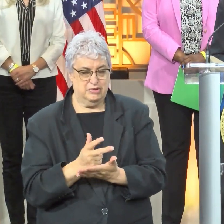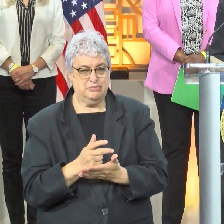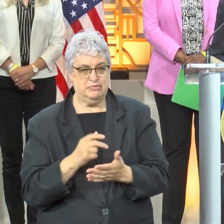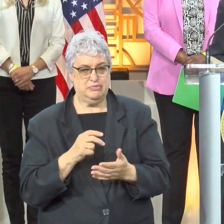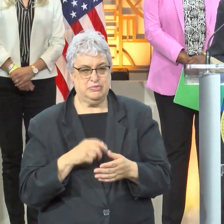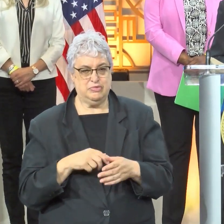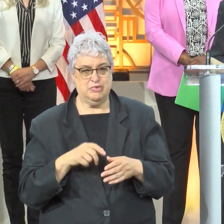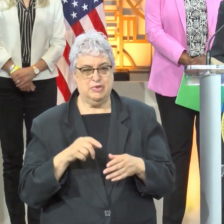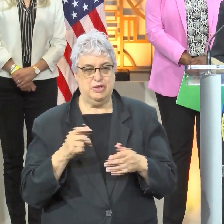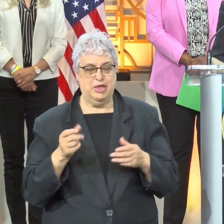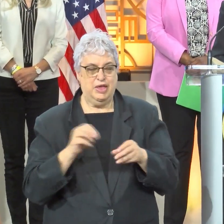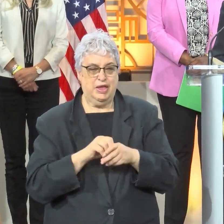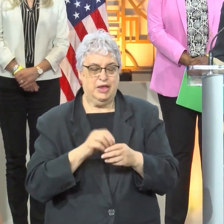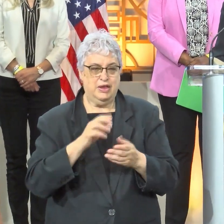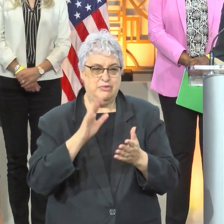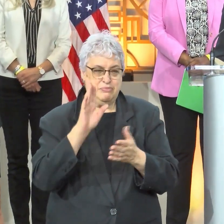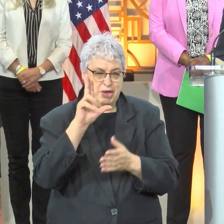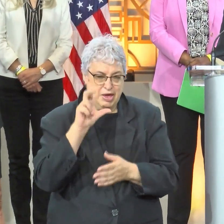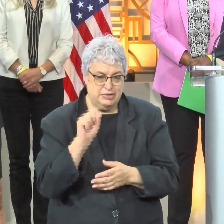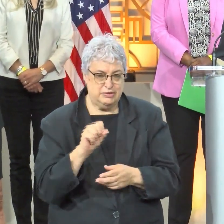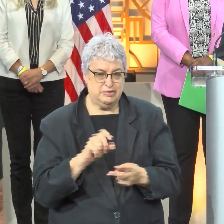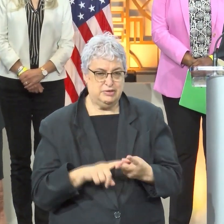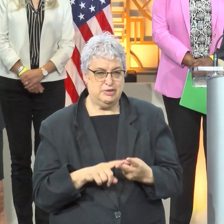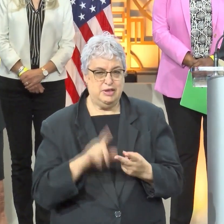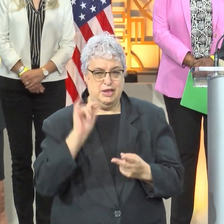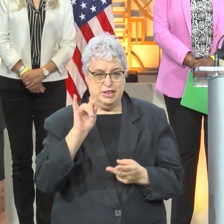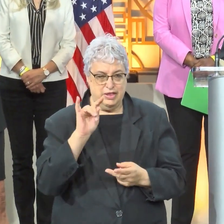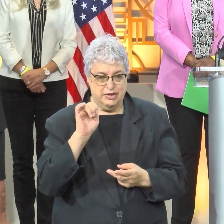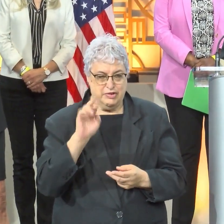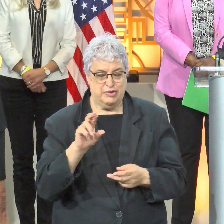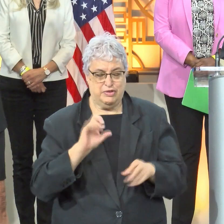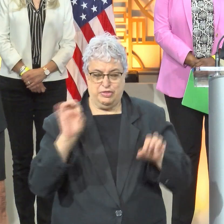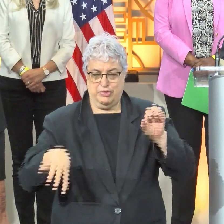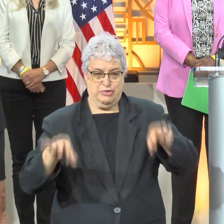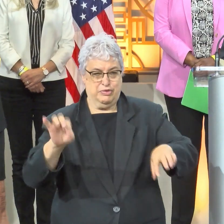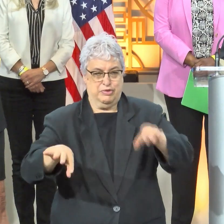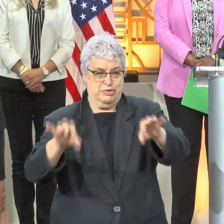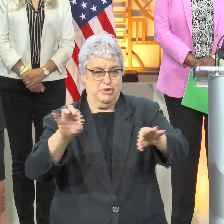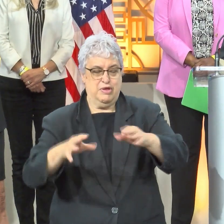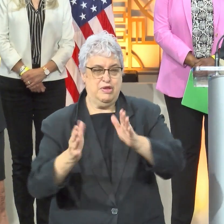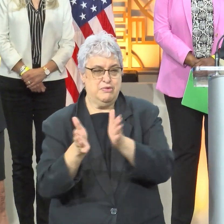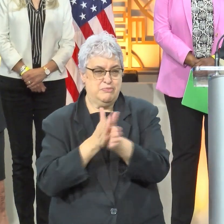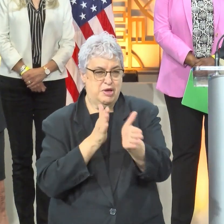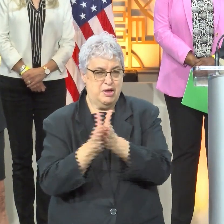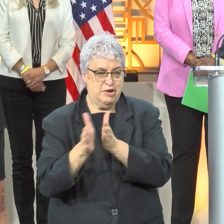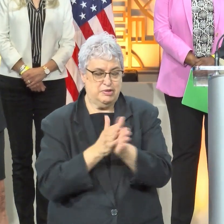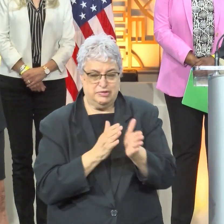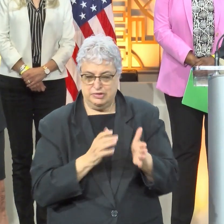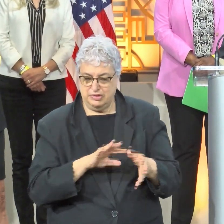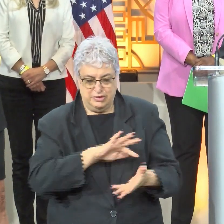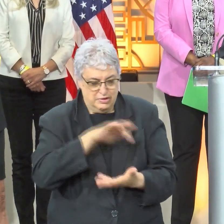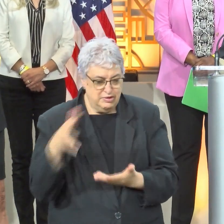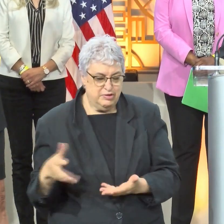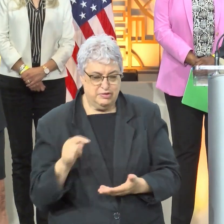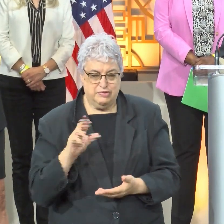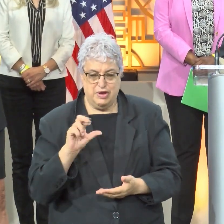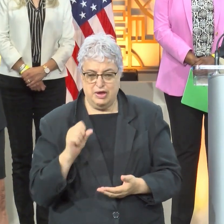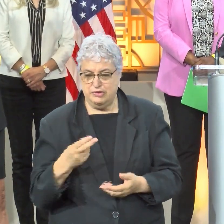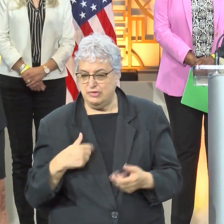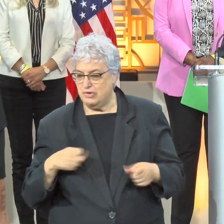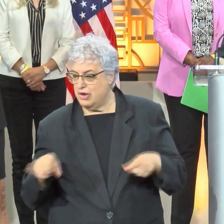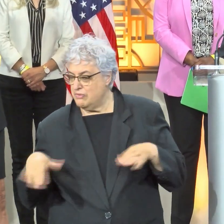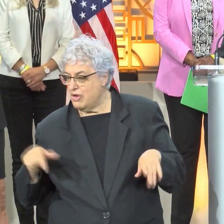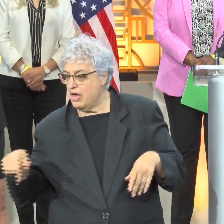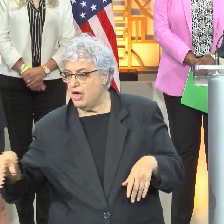transit station centers, life litter in public spaces while families enjoy parks, hike and bike trails, and